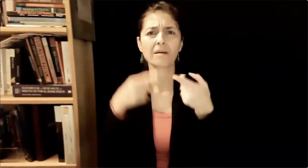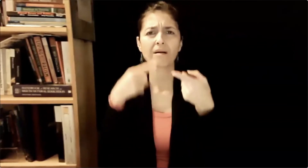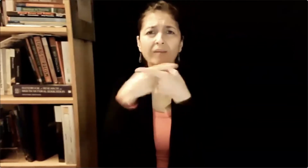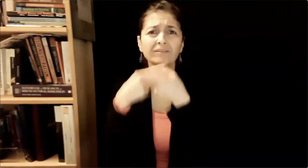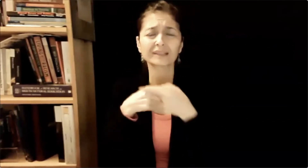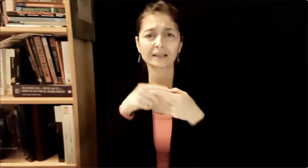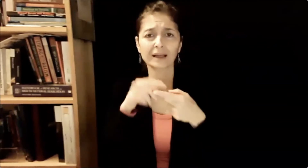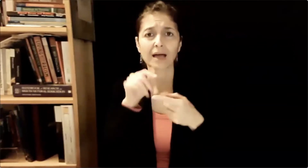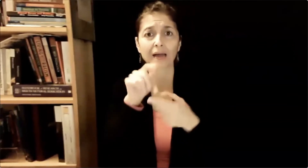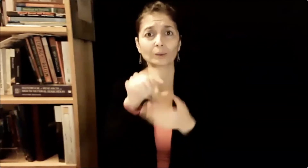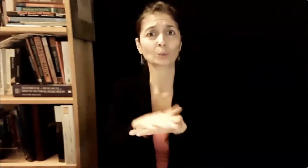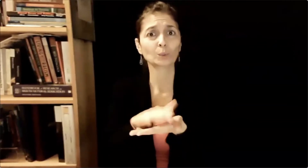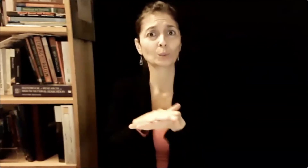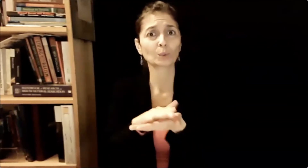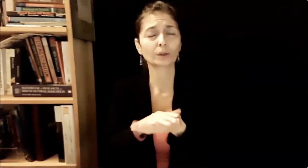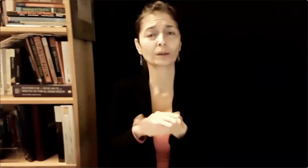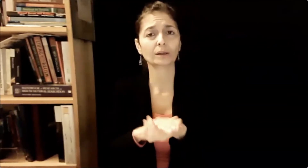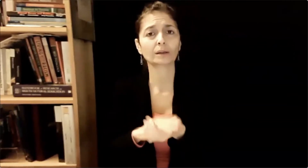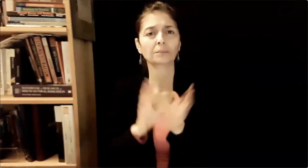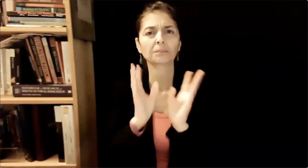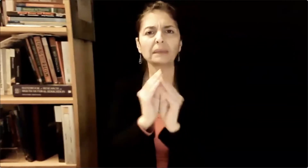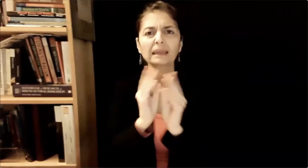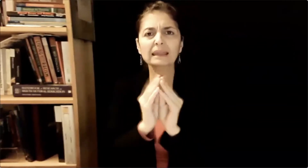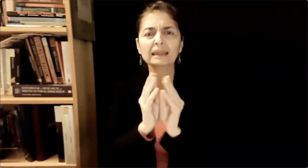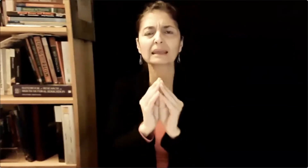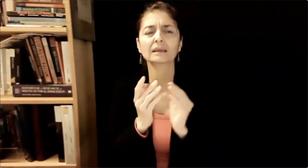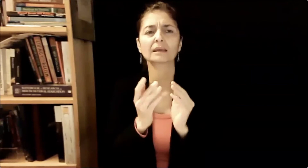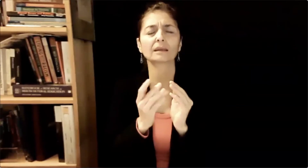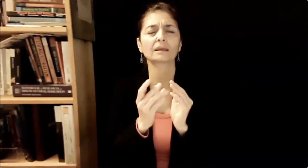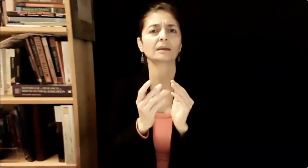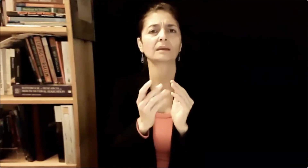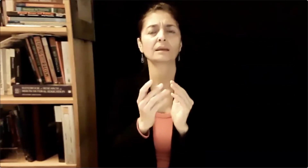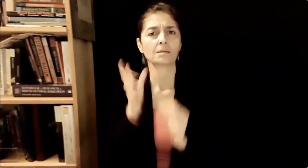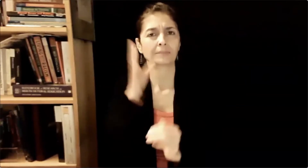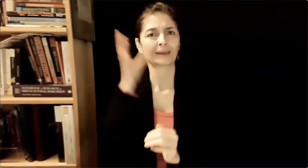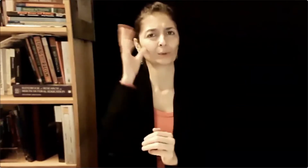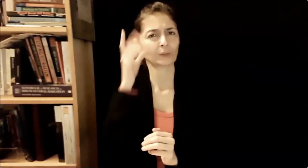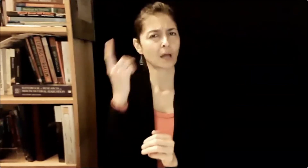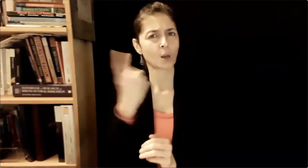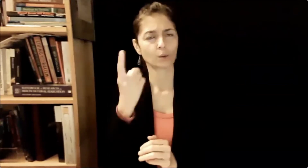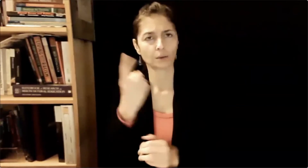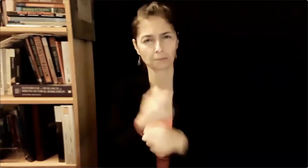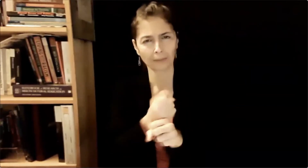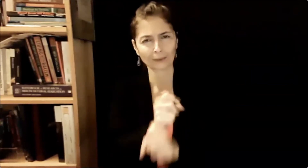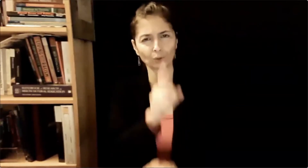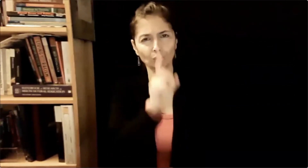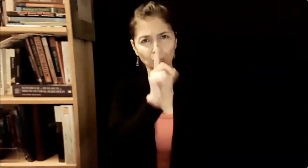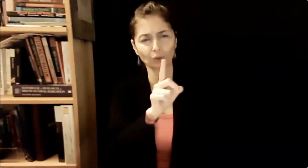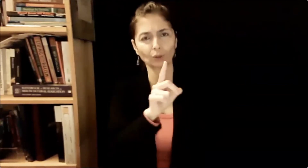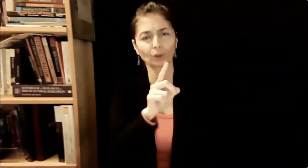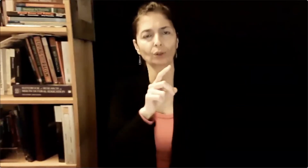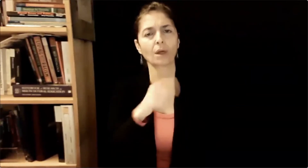some conflicts at the school, such as in meetings, and my parents always made